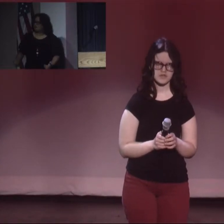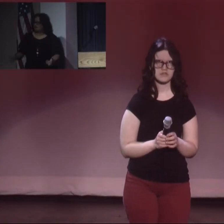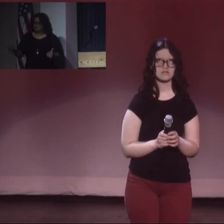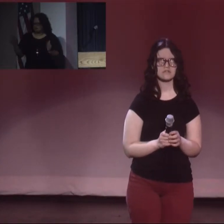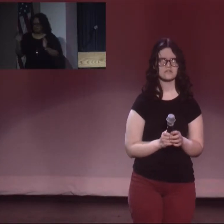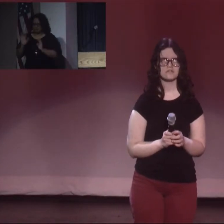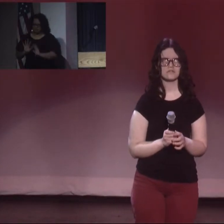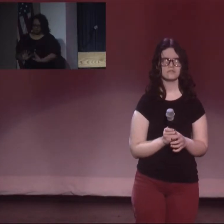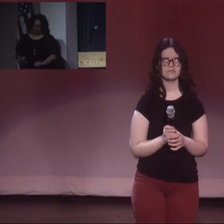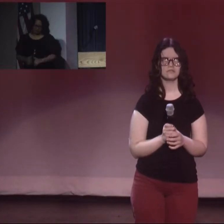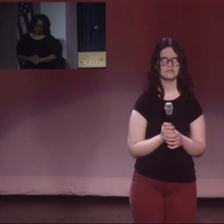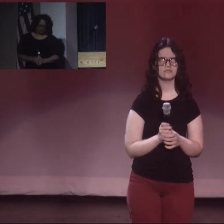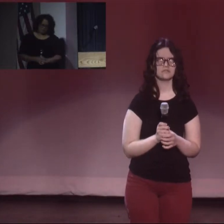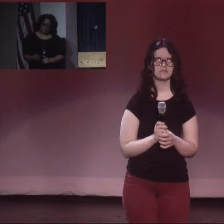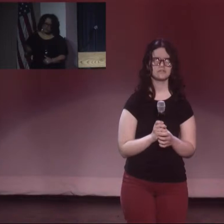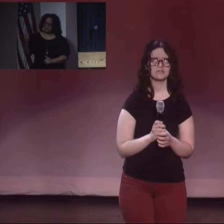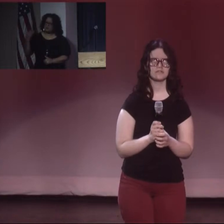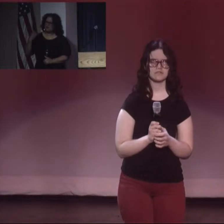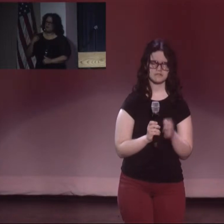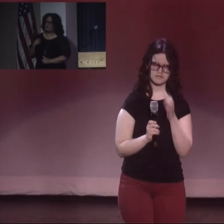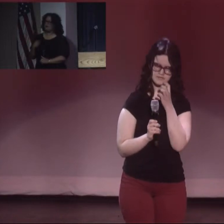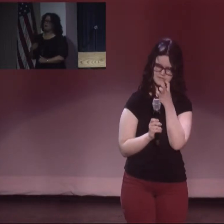anything to me?